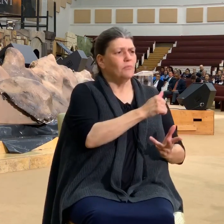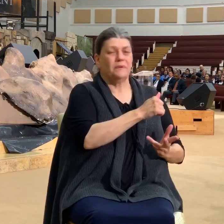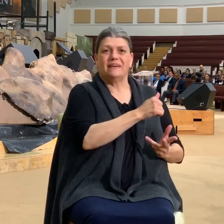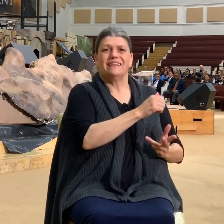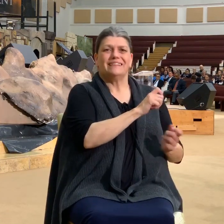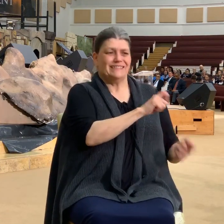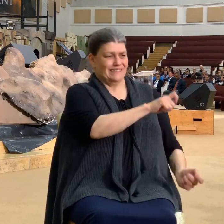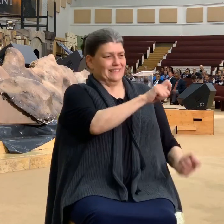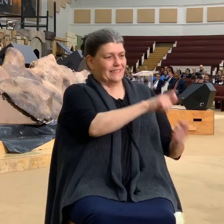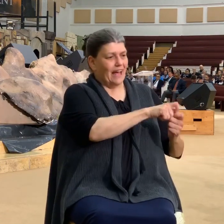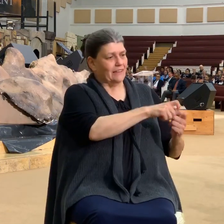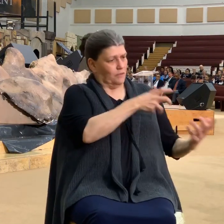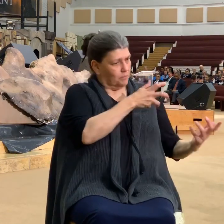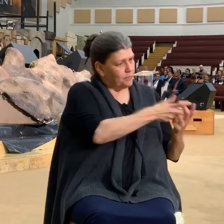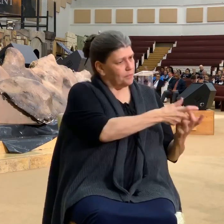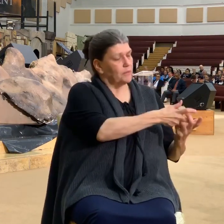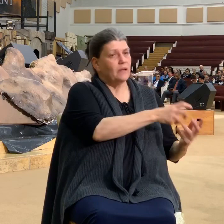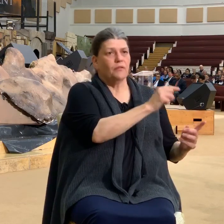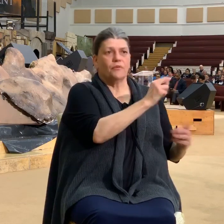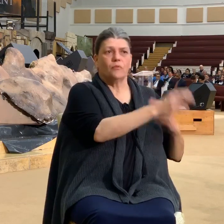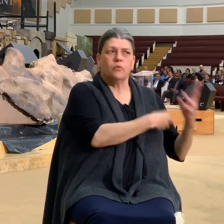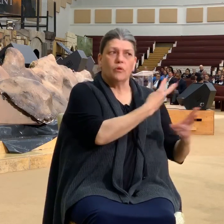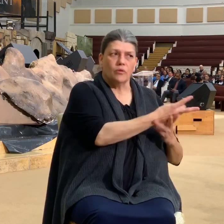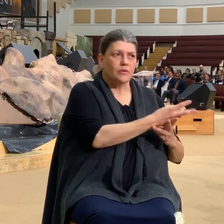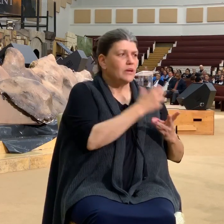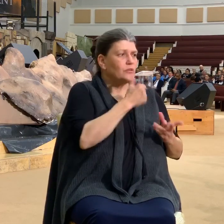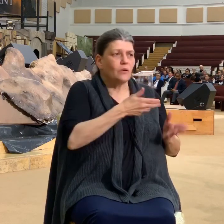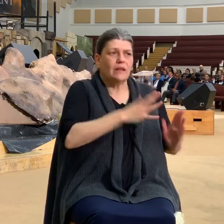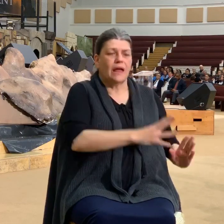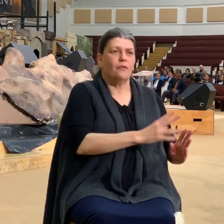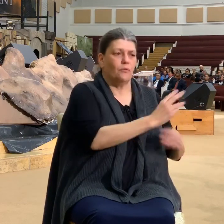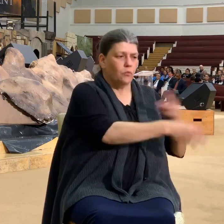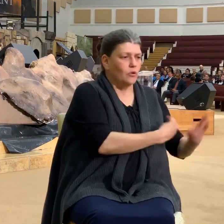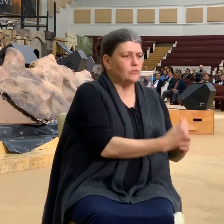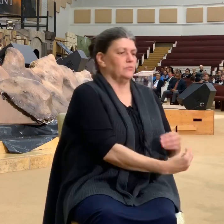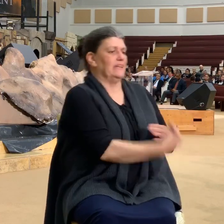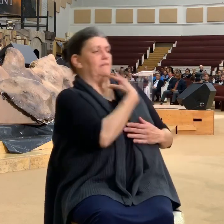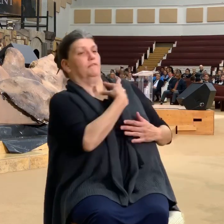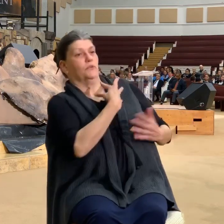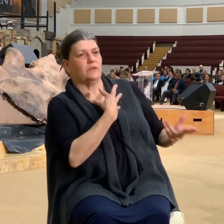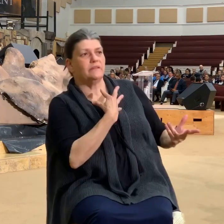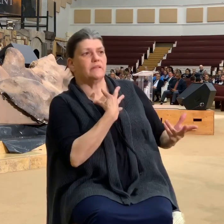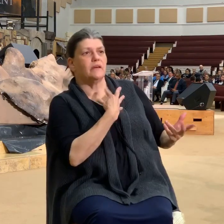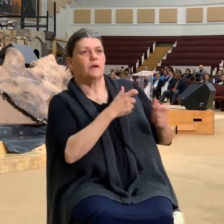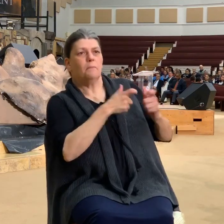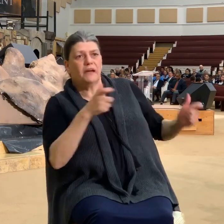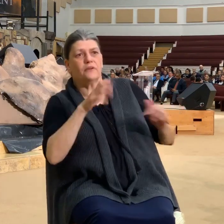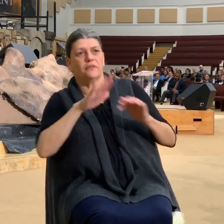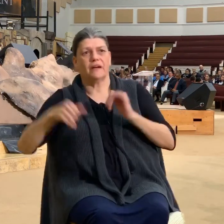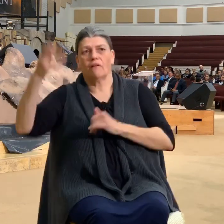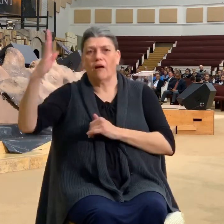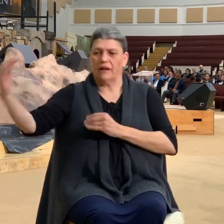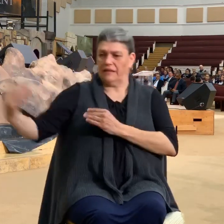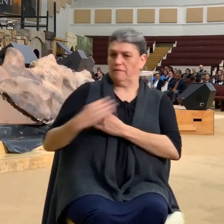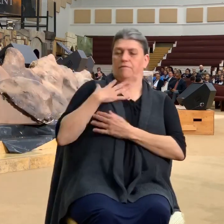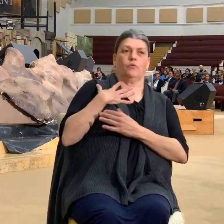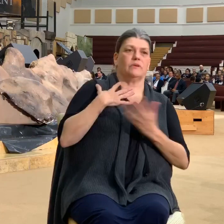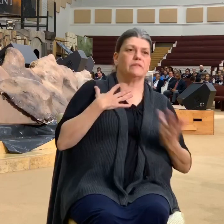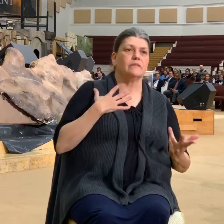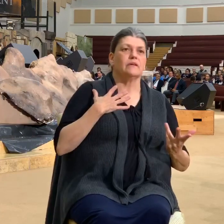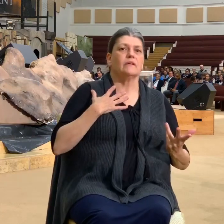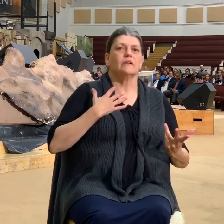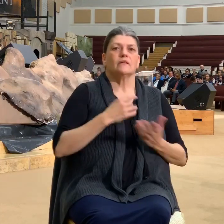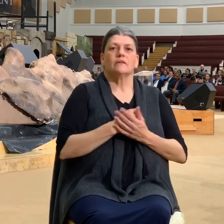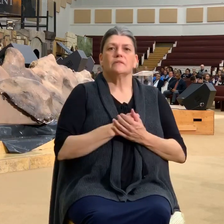them to press the worldly image on what life is supposed to be about, the house, the car, the picket fence, the amount of the bank account, the